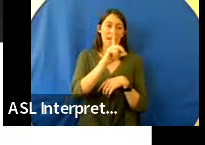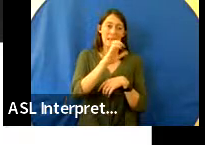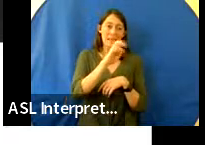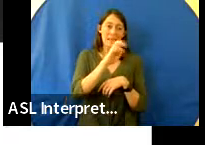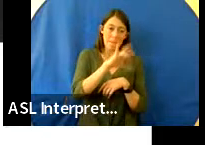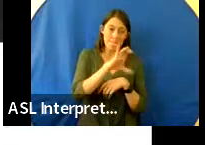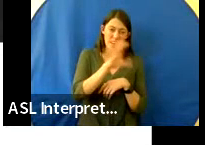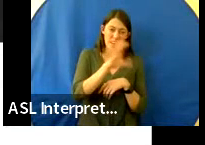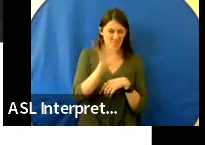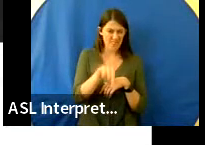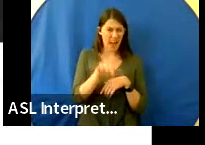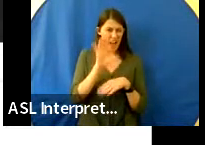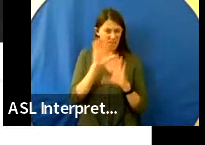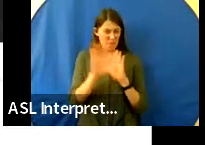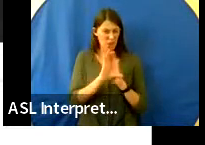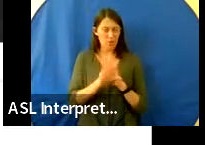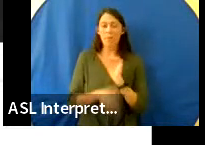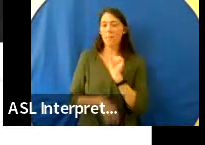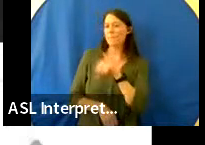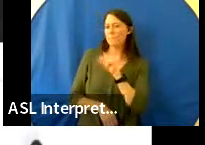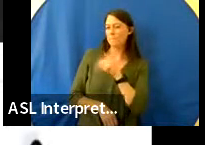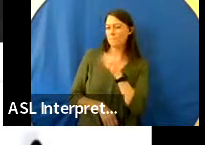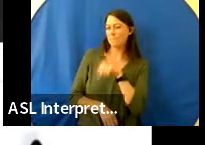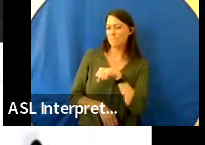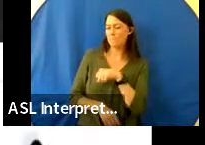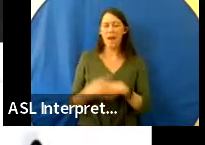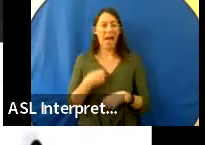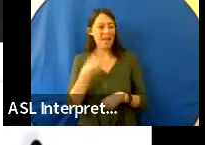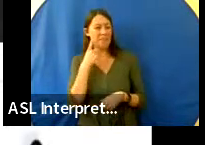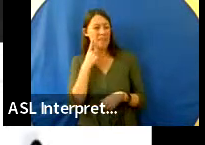Yeah. Go back one more or two more.